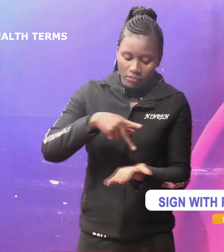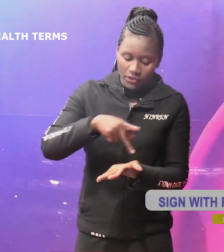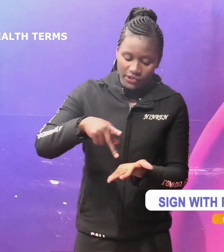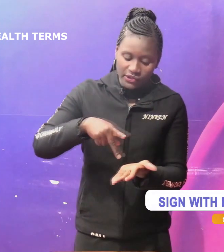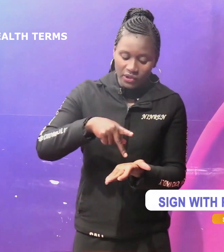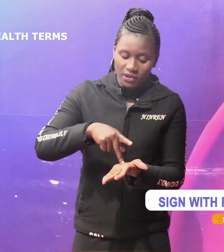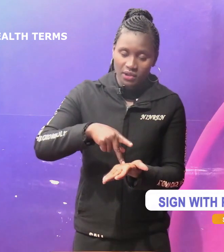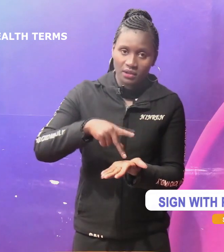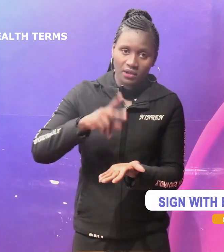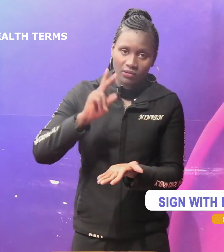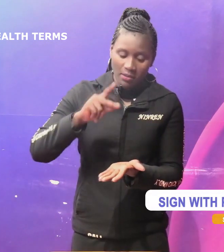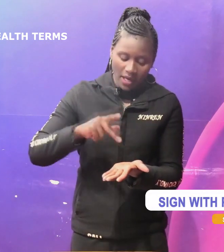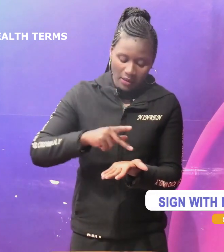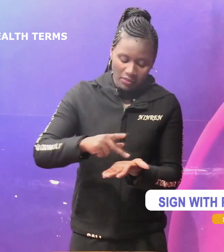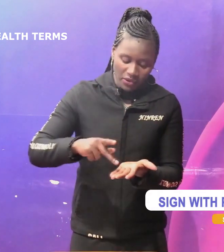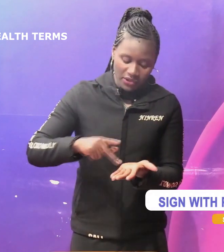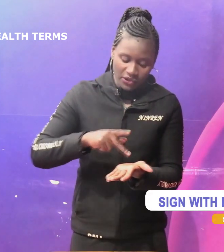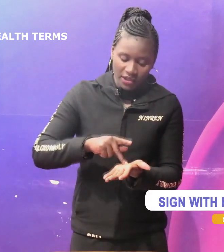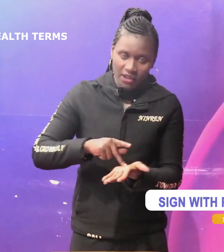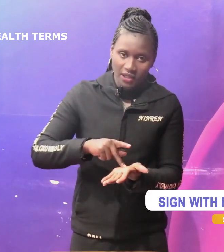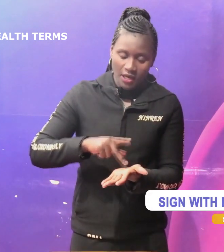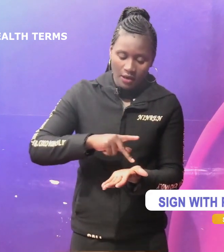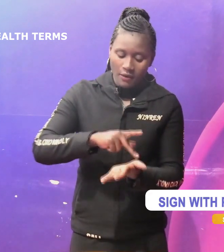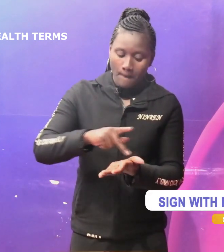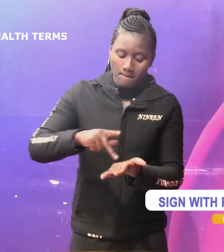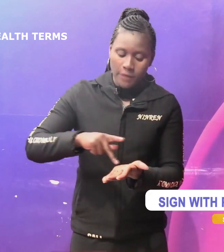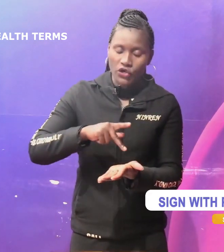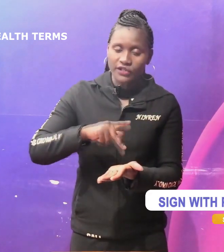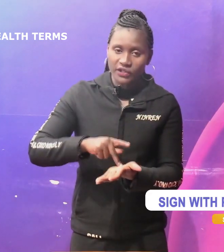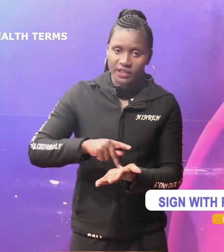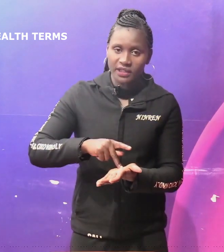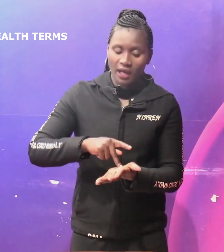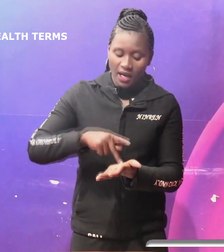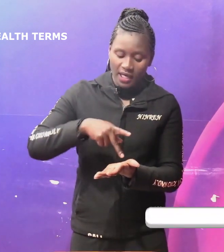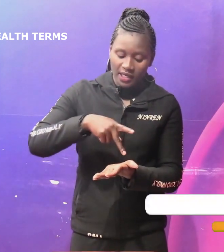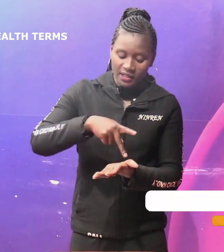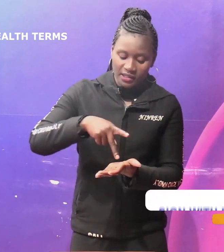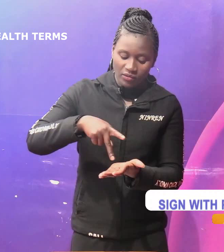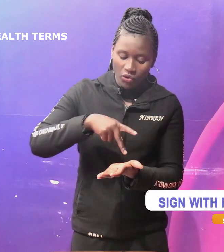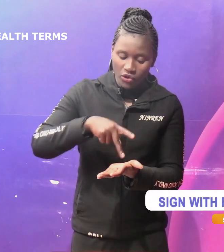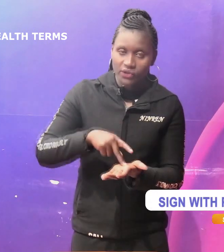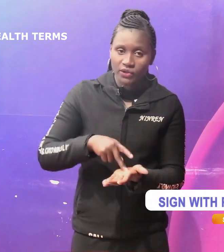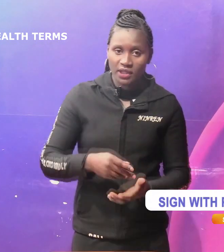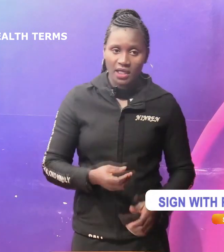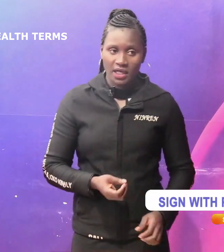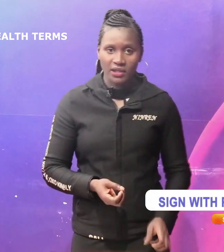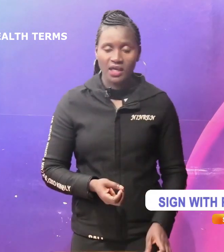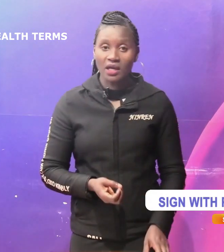poison. Remember, poison. Poison, like this. Poison. And then our last word